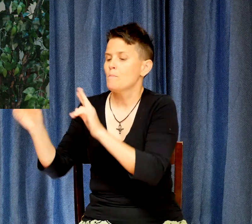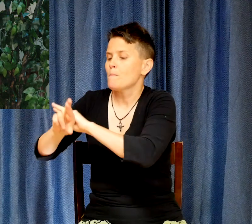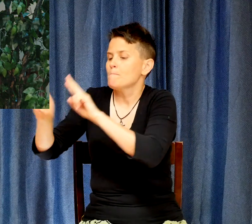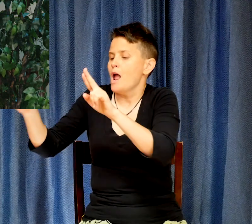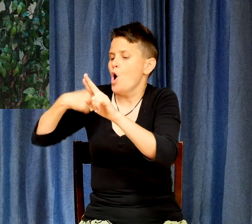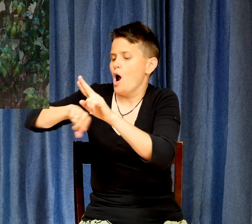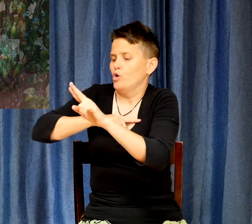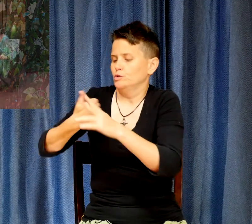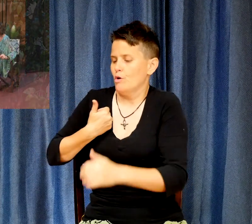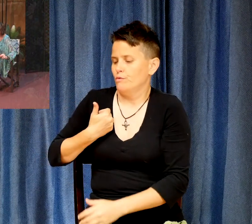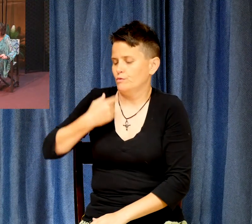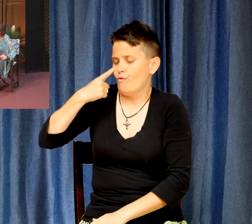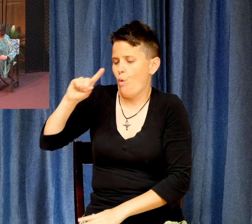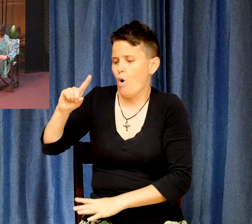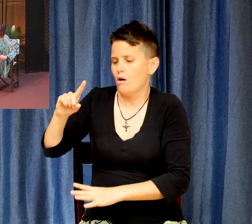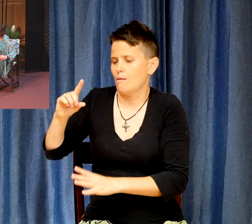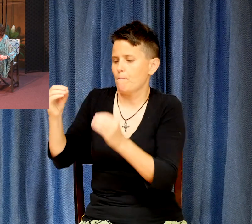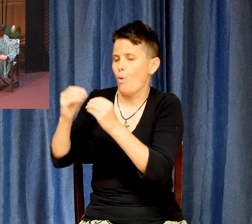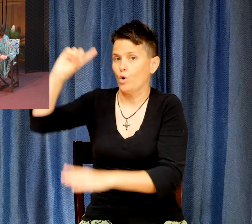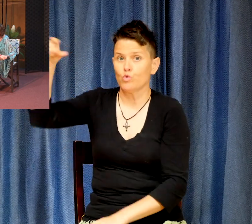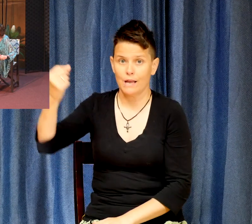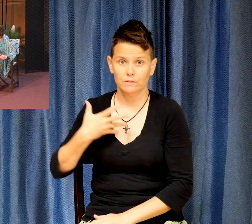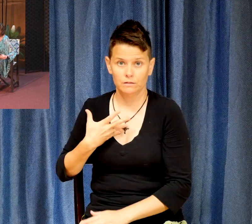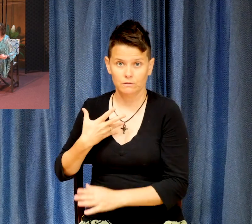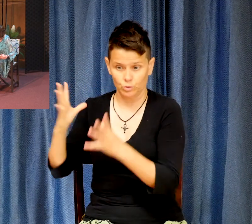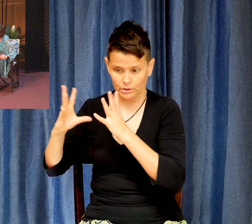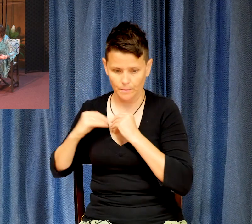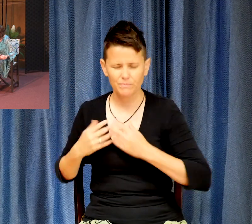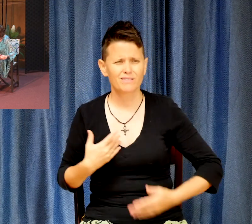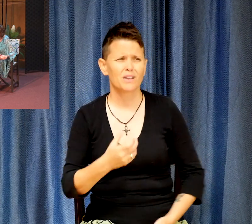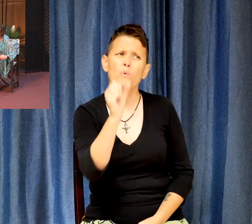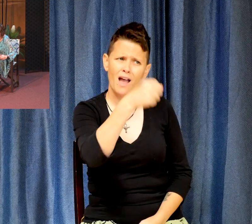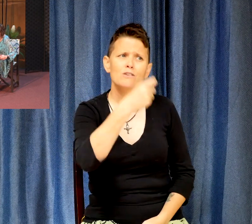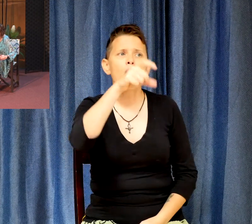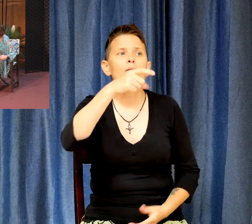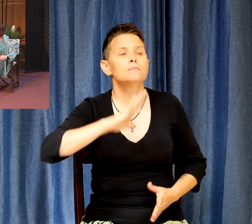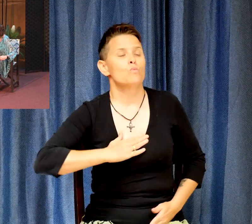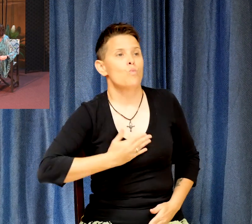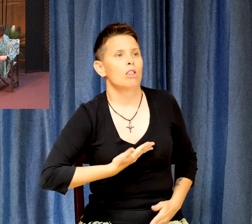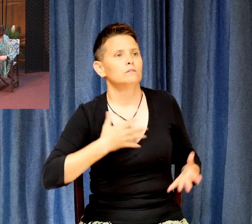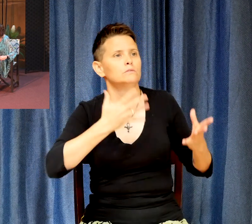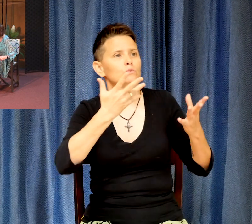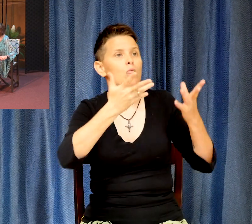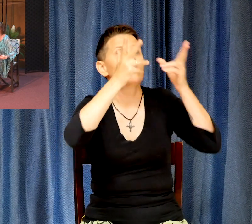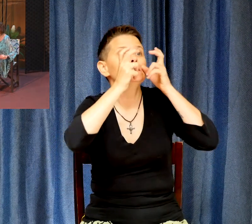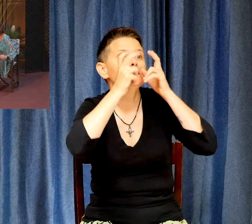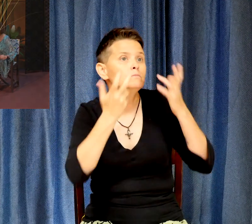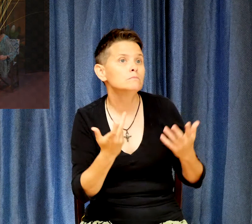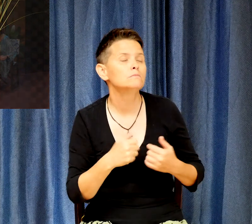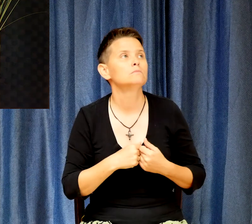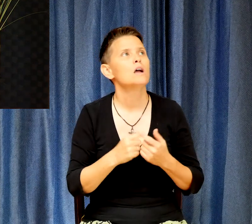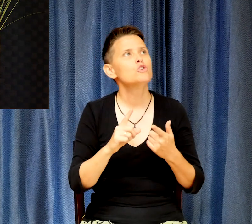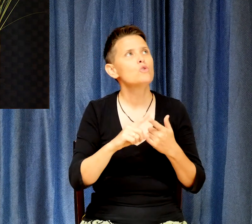more grace? Absolutely. I think you have to be willing to listen. I think you have to be willing to hold self-compassion. Right.